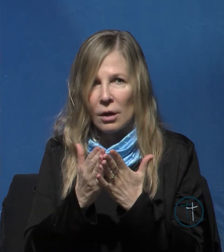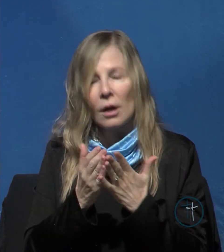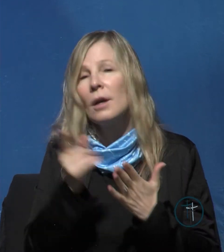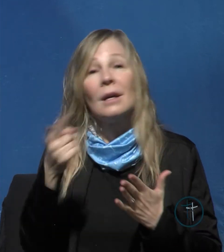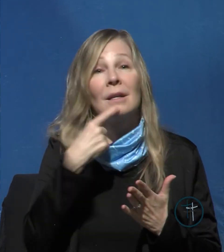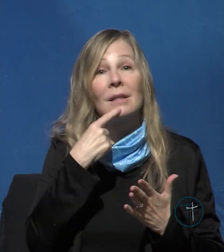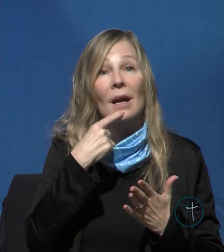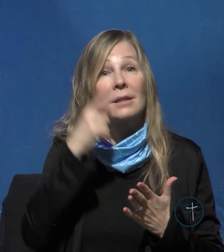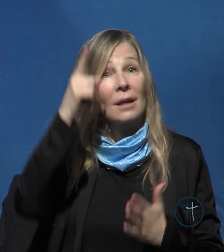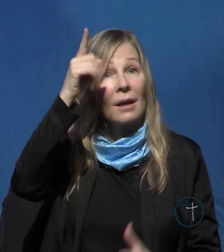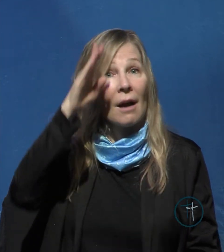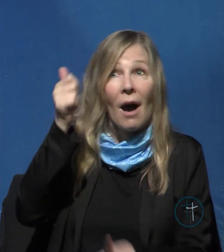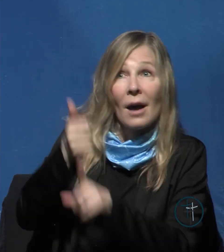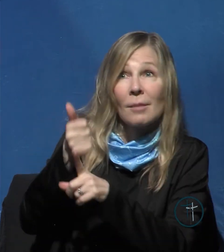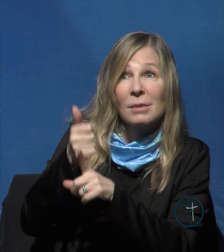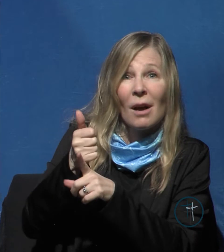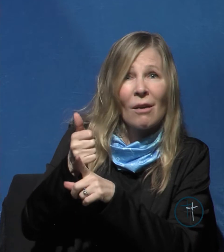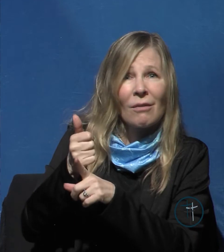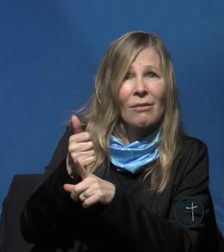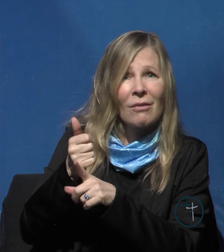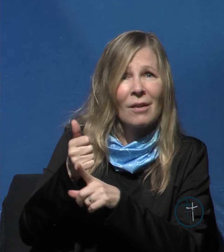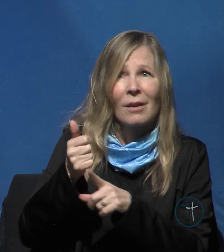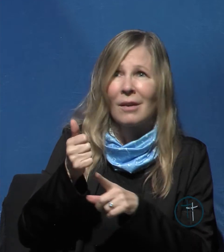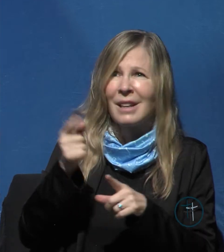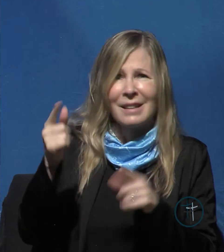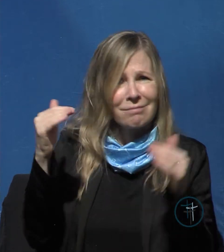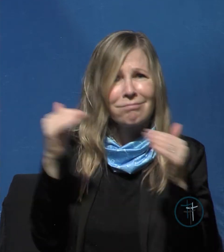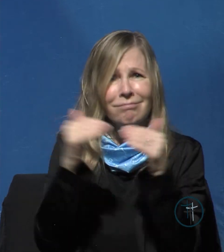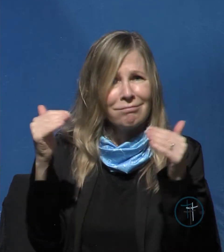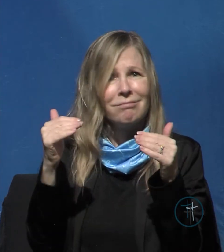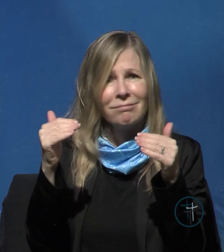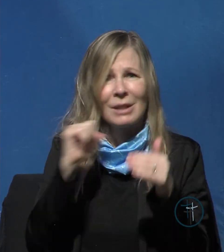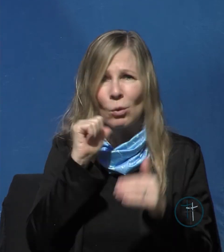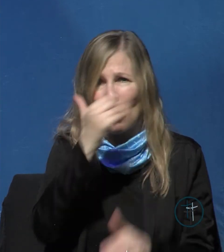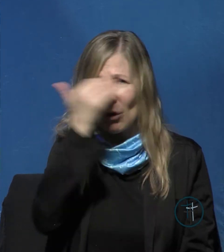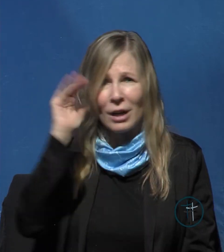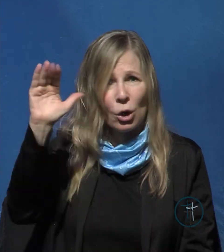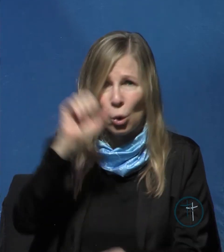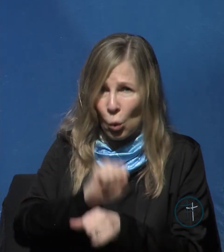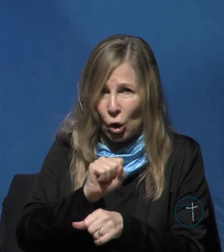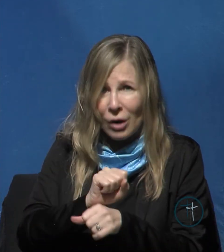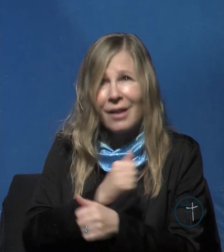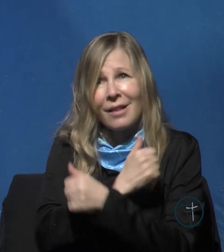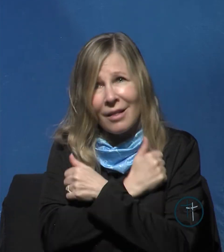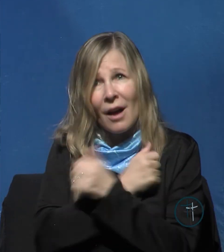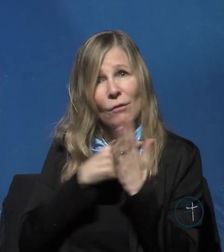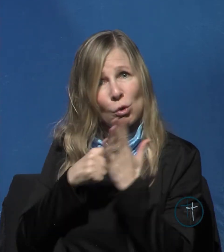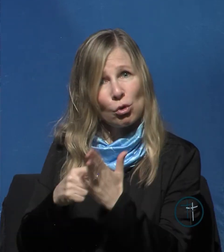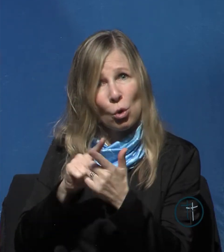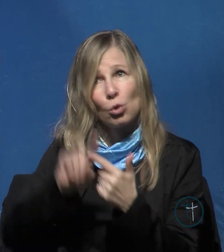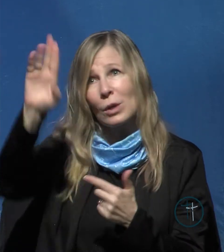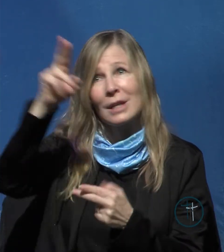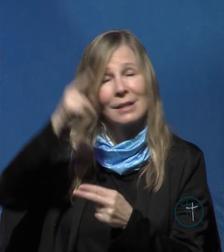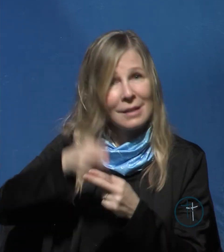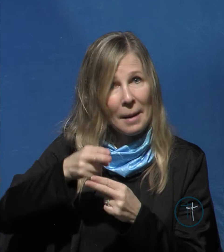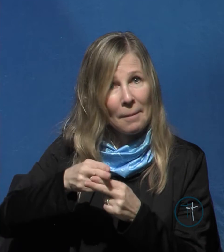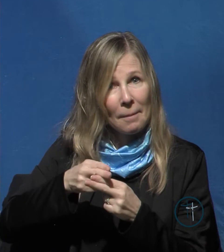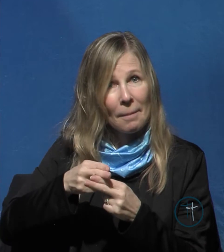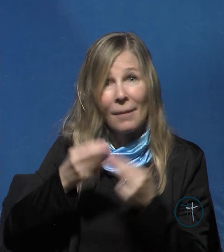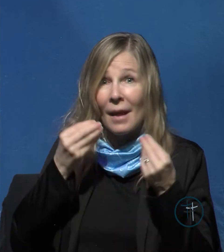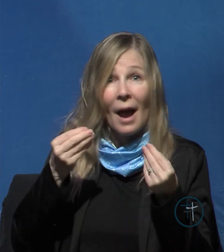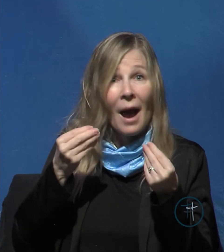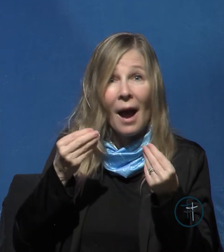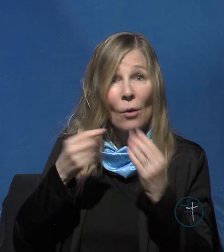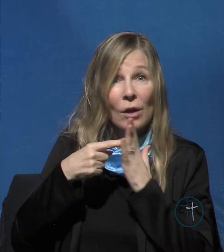he says, for God is not unjust so as to forget your work and the love which you have shown toward his name. And how did they show love toward